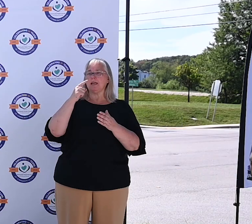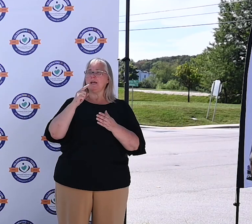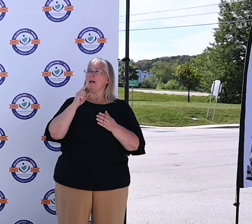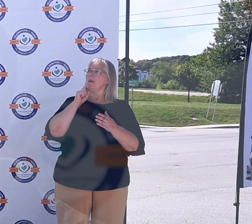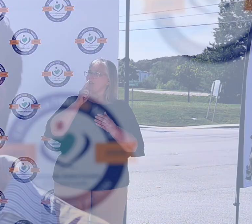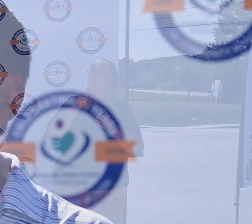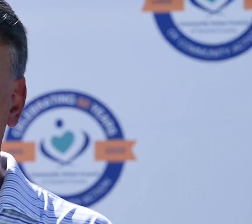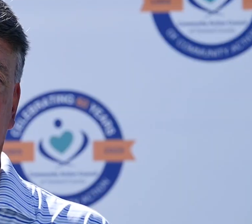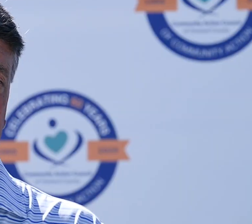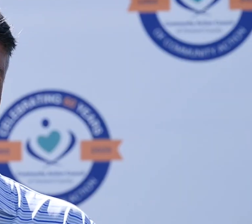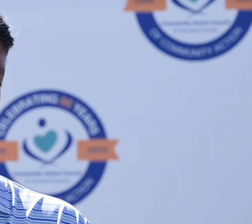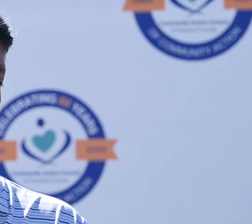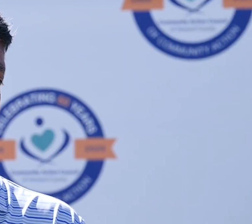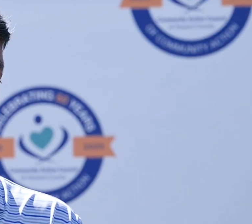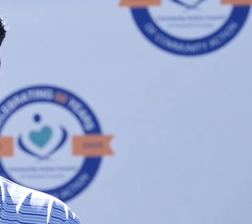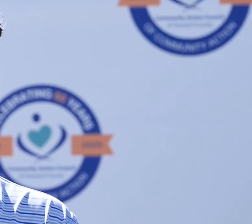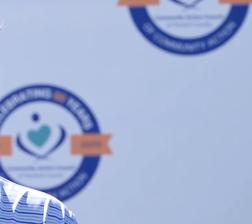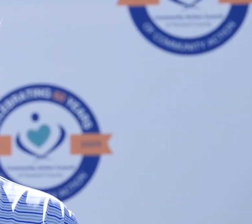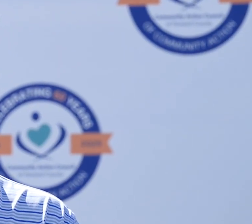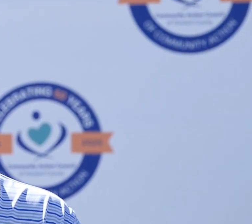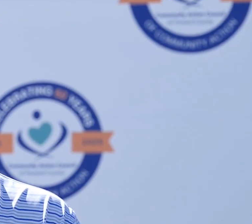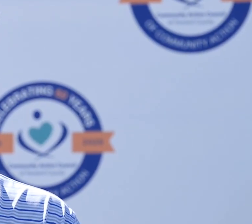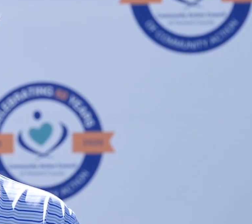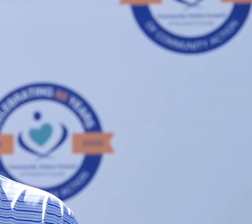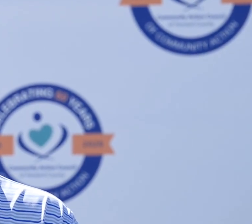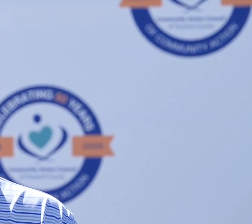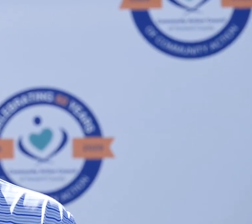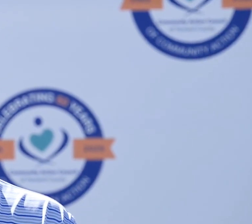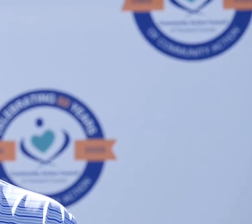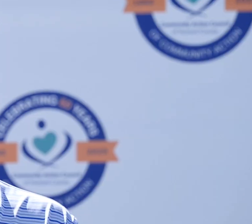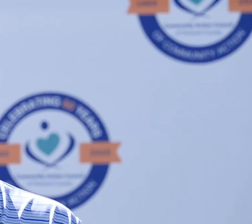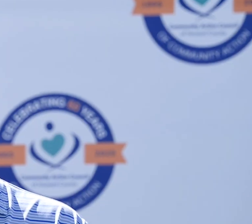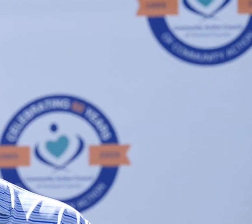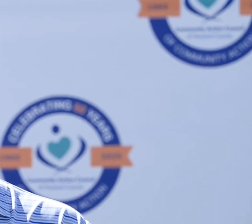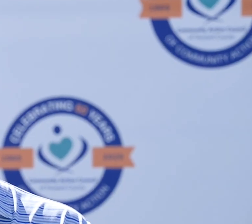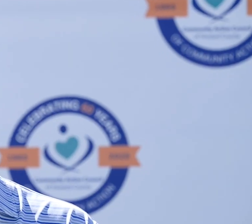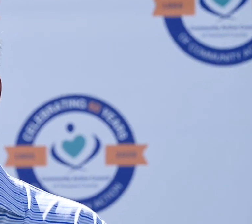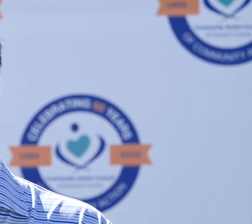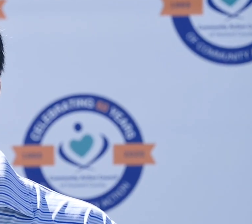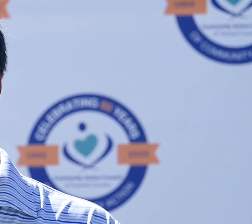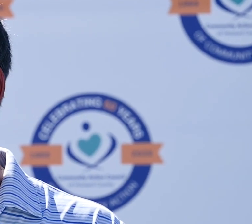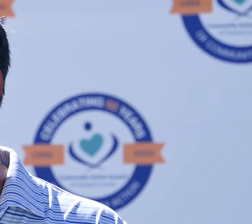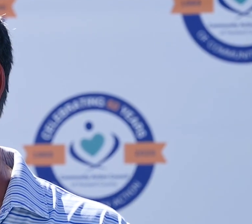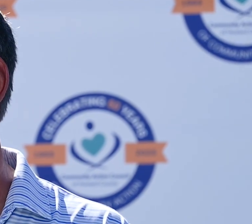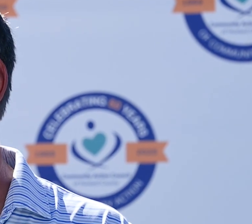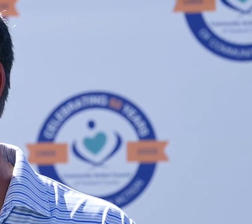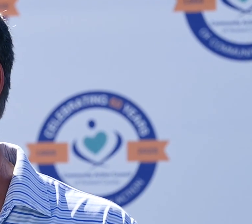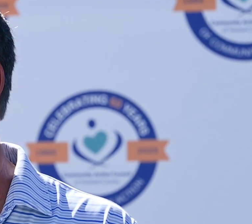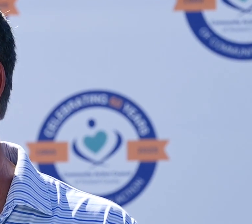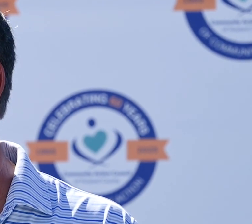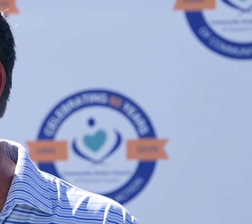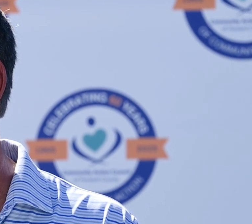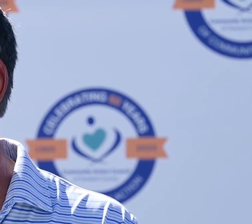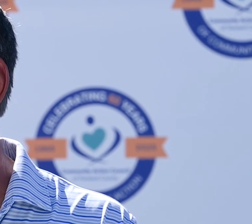buildings, there are statement actions like this one today that says this is who we are. This